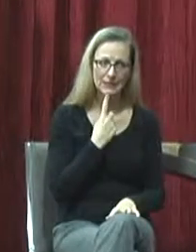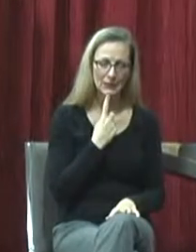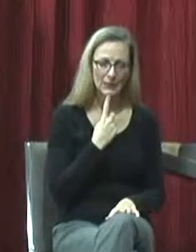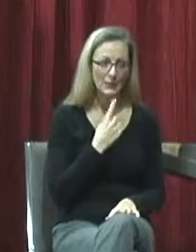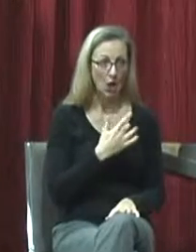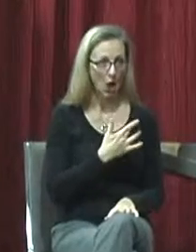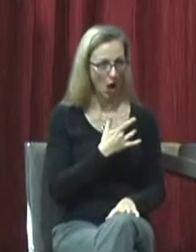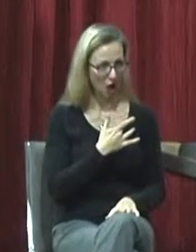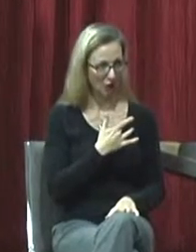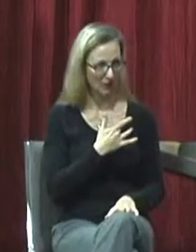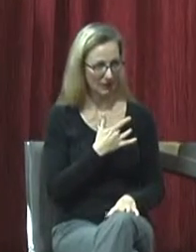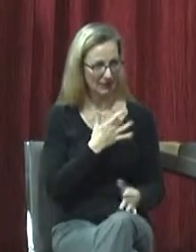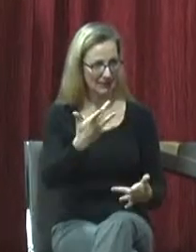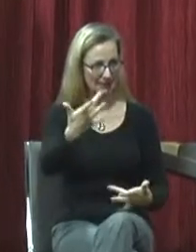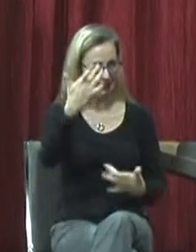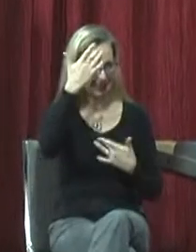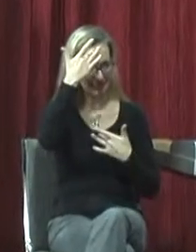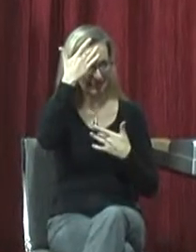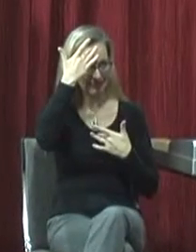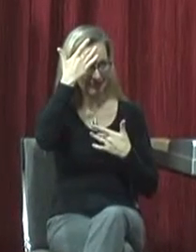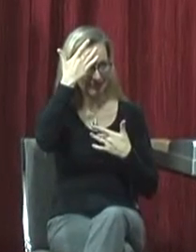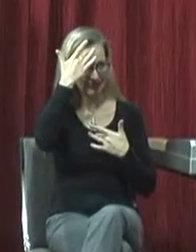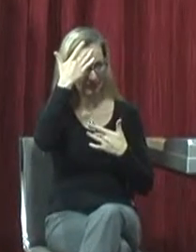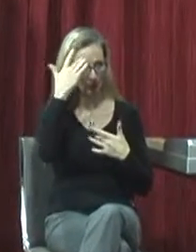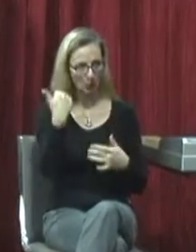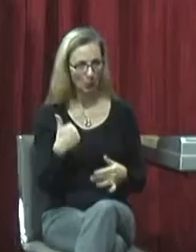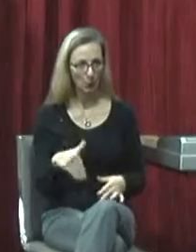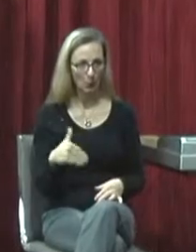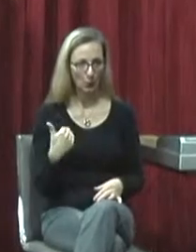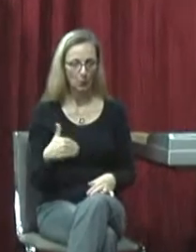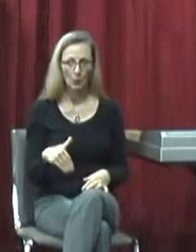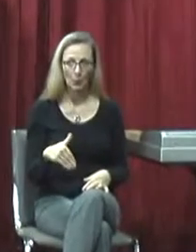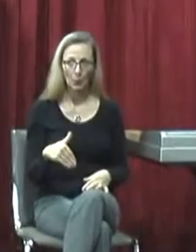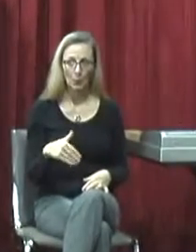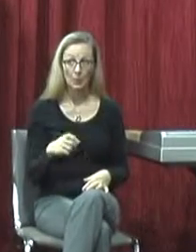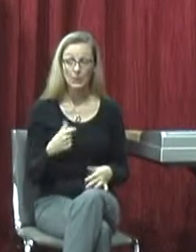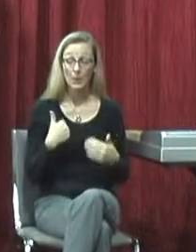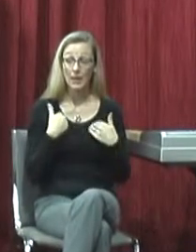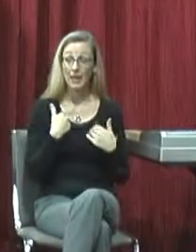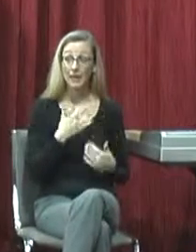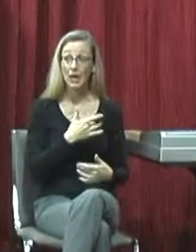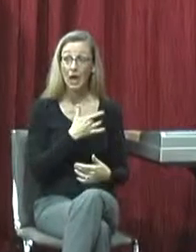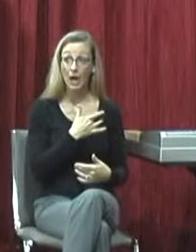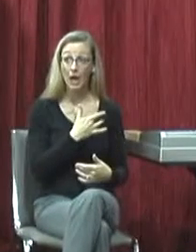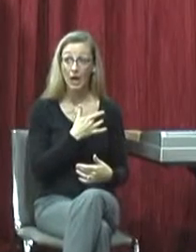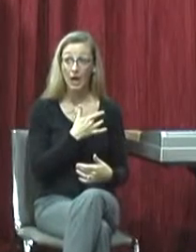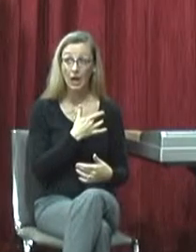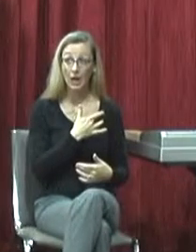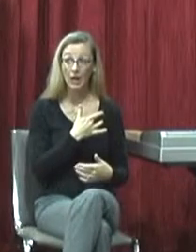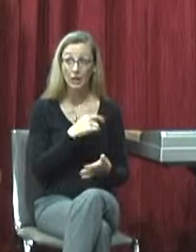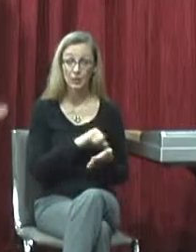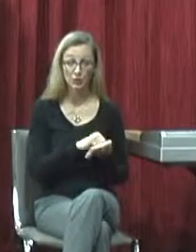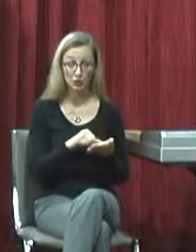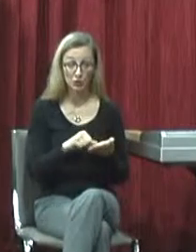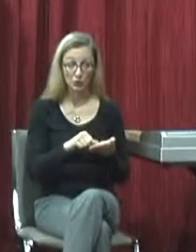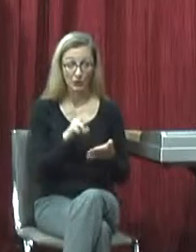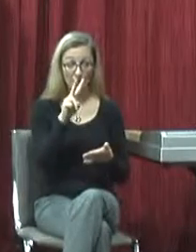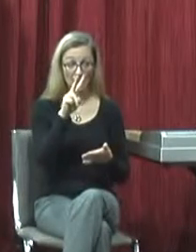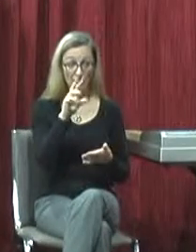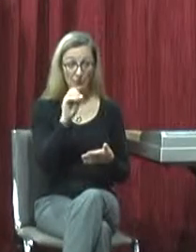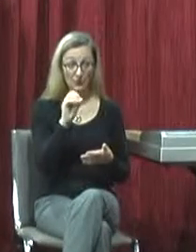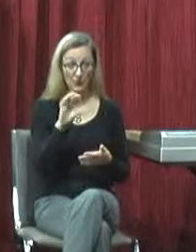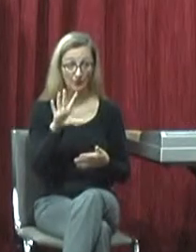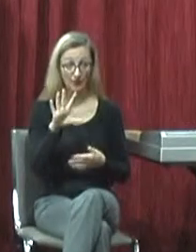disease. So to make a long story short, I had heart surgery in 2005. I'm still